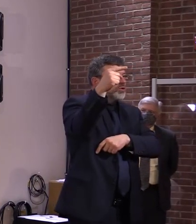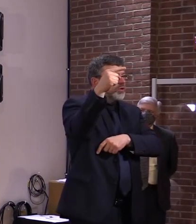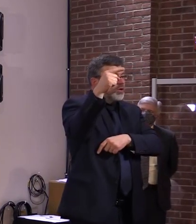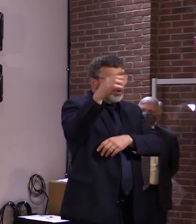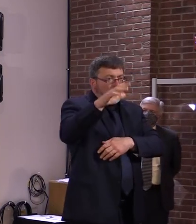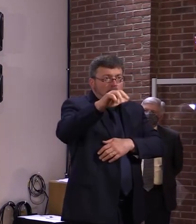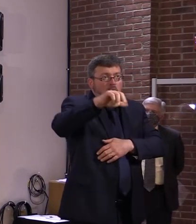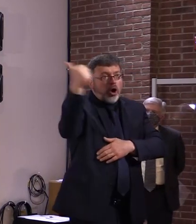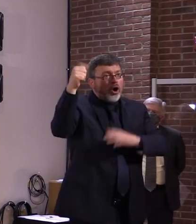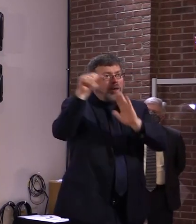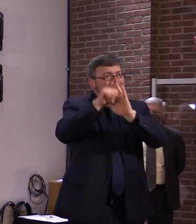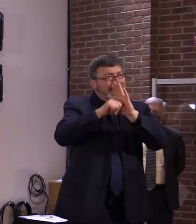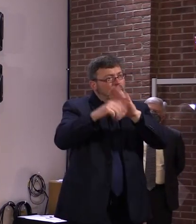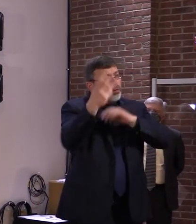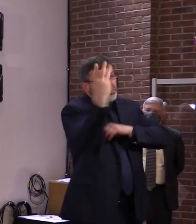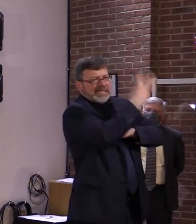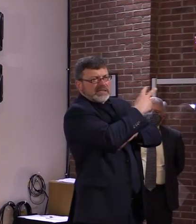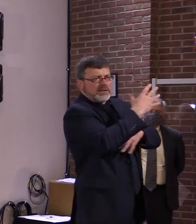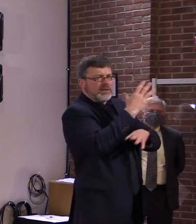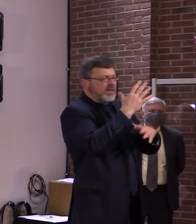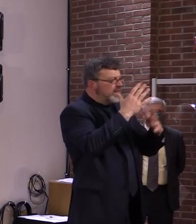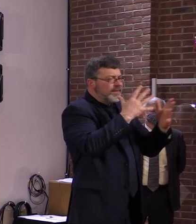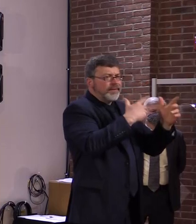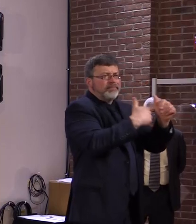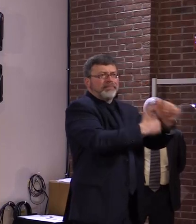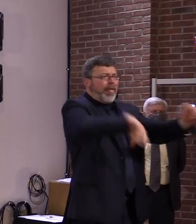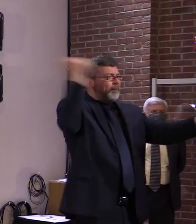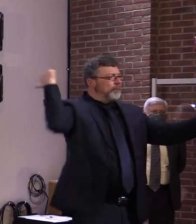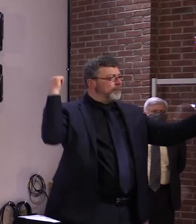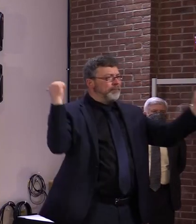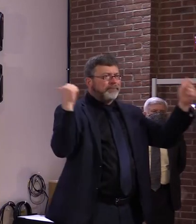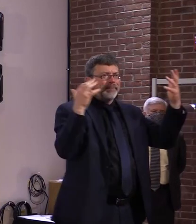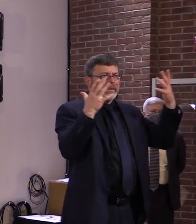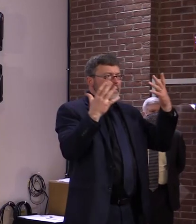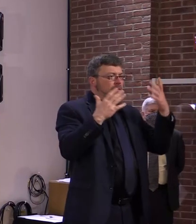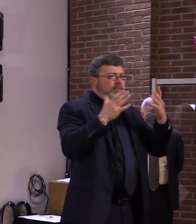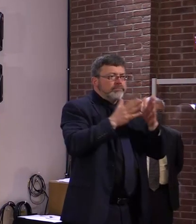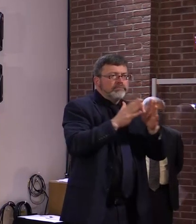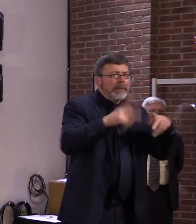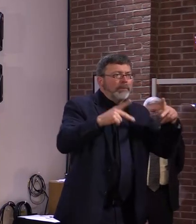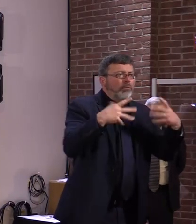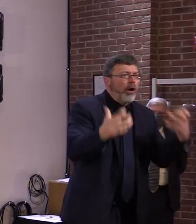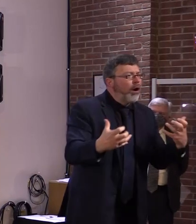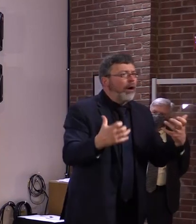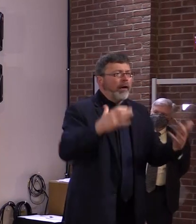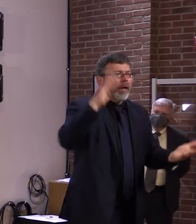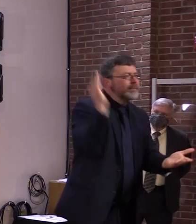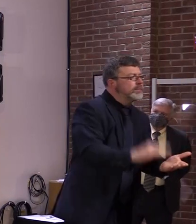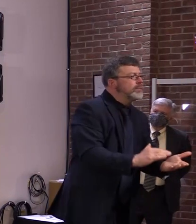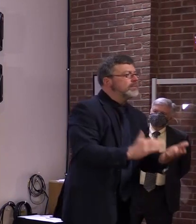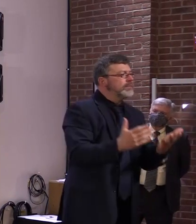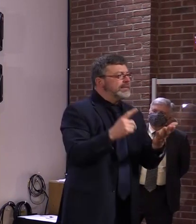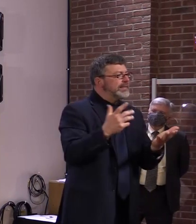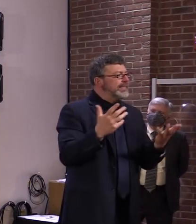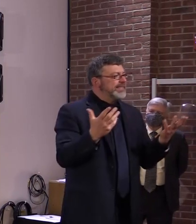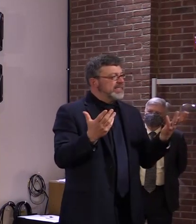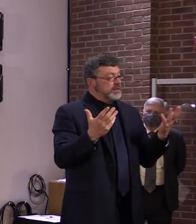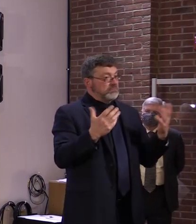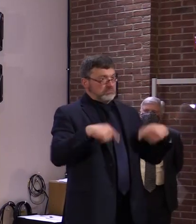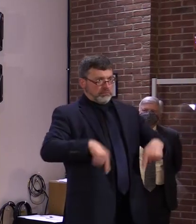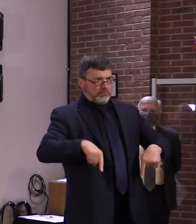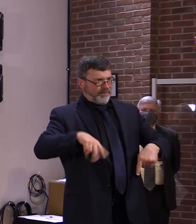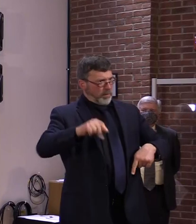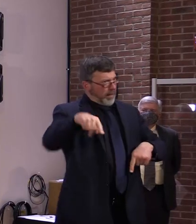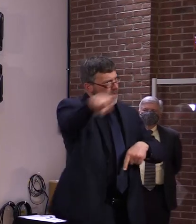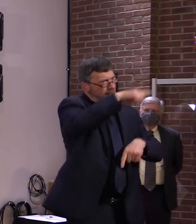seen have gone to extremes to try and get people vaccinated, but we haven't had to do that because Vermonters have done the right thing.